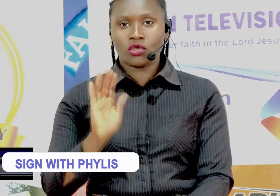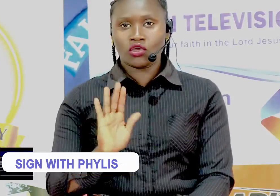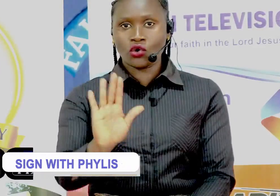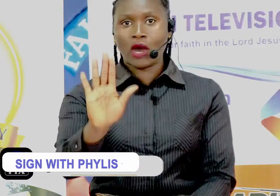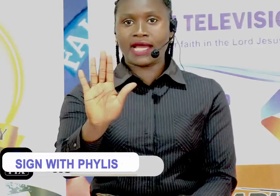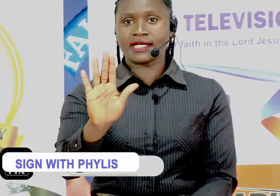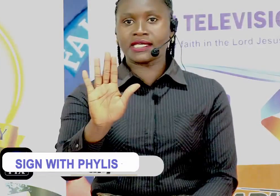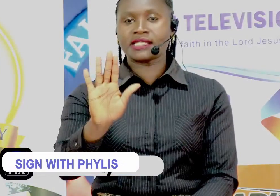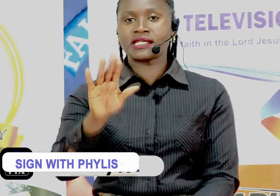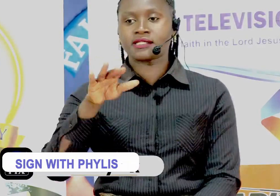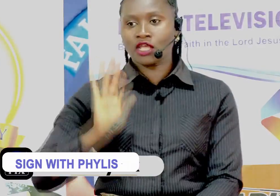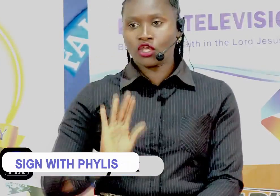your. This is your.